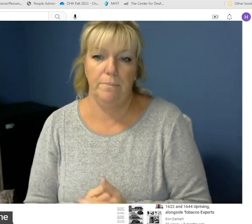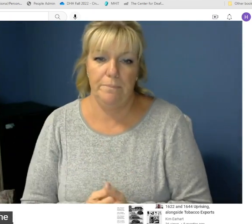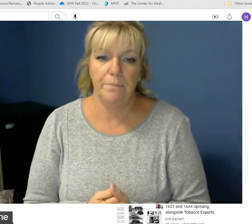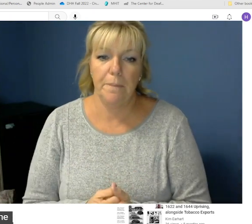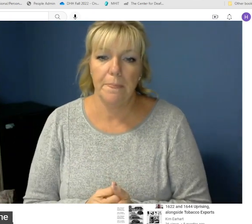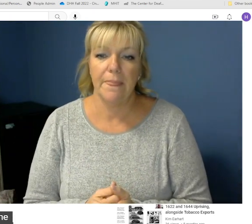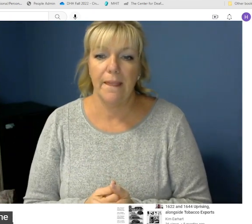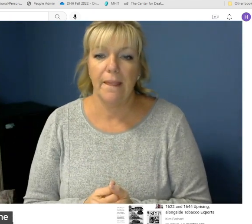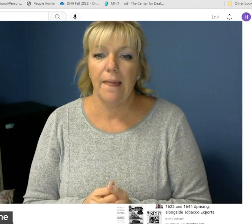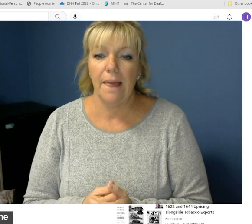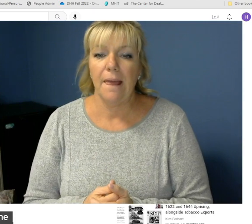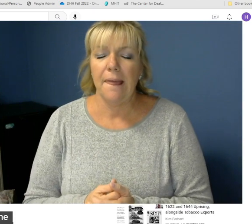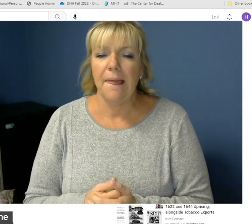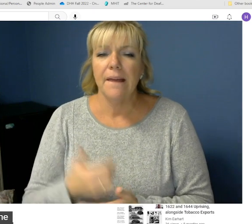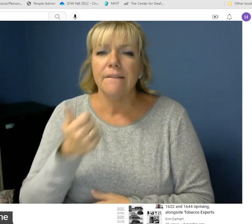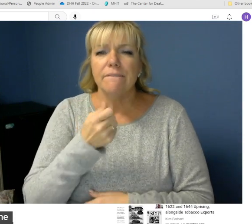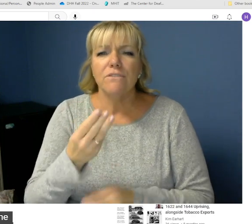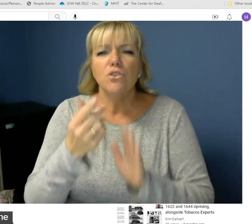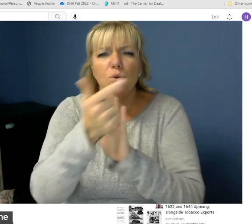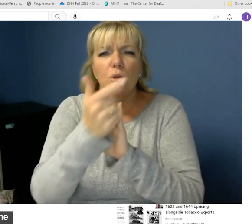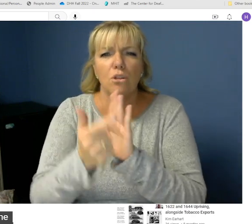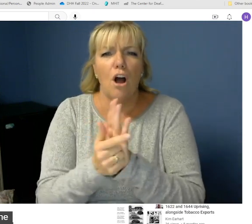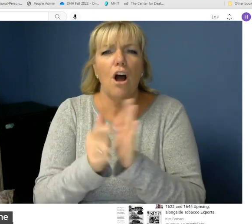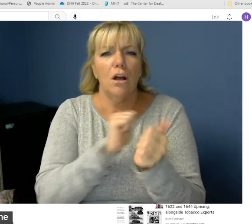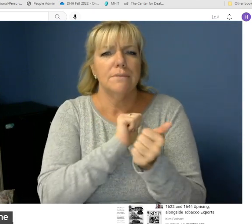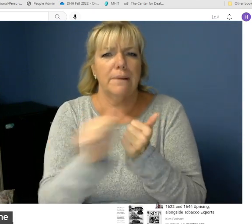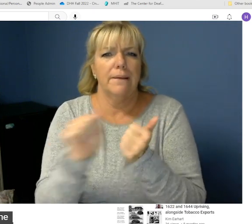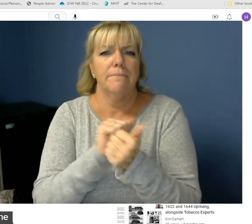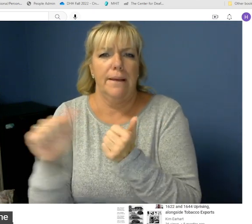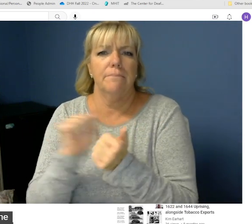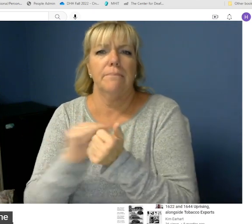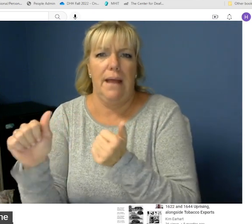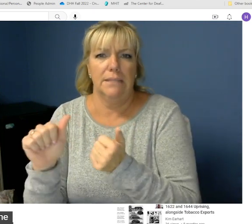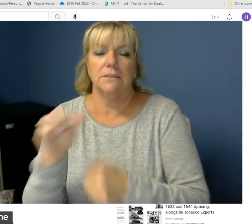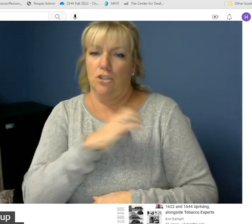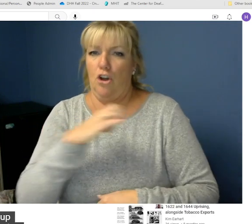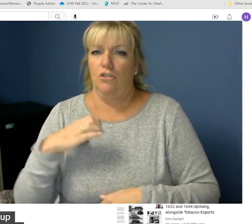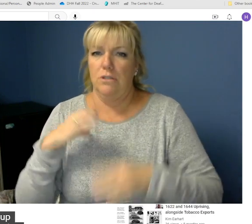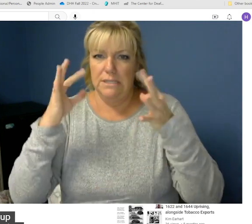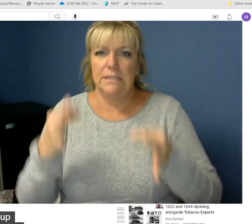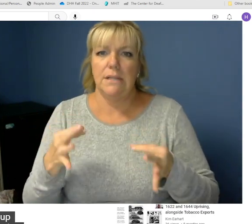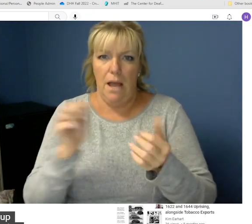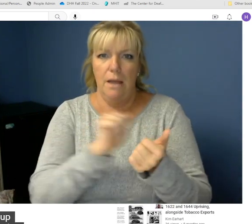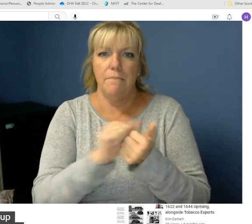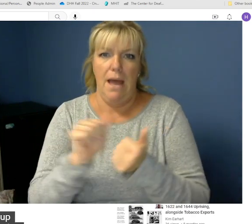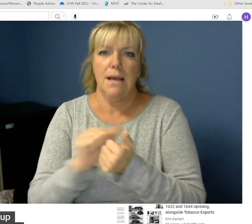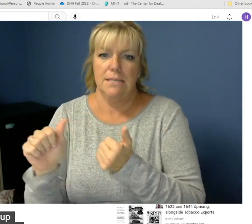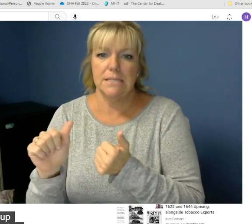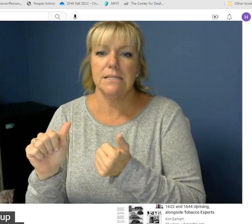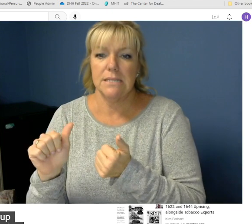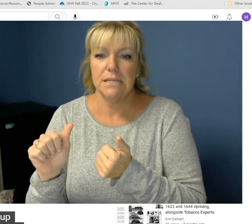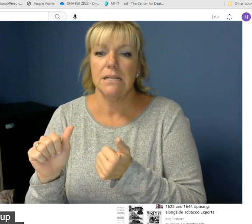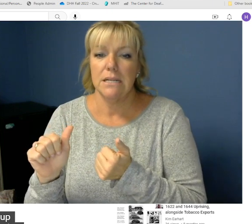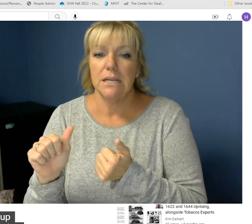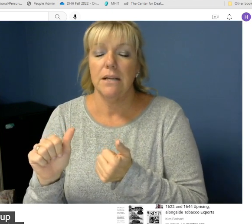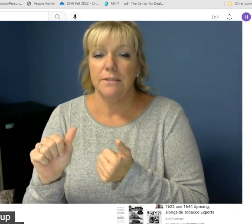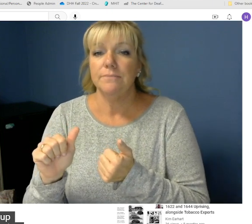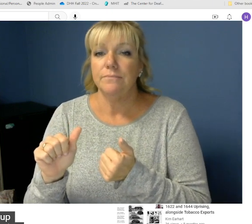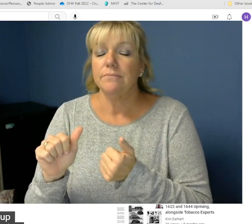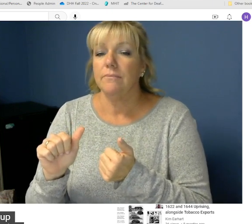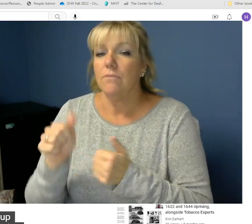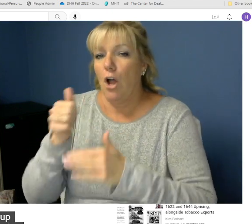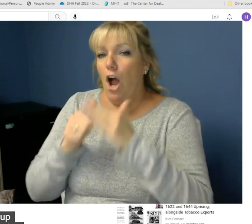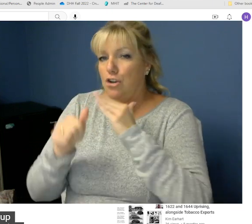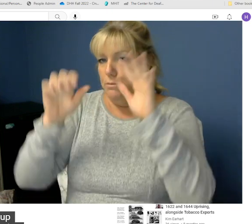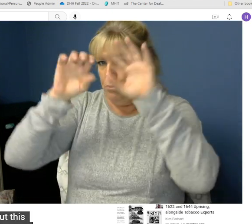a couple of the legislation that they passed there, and then the kind of relationship it sets up with Johnson.